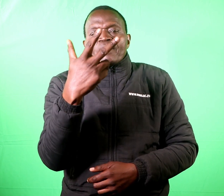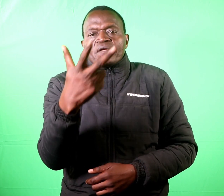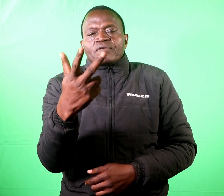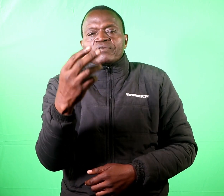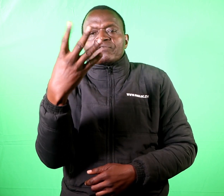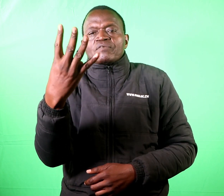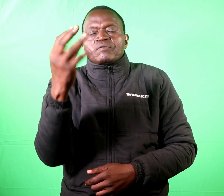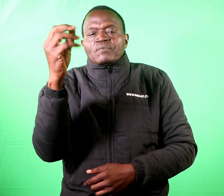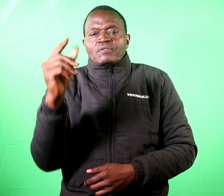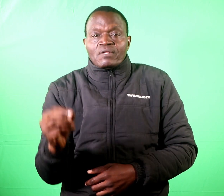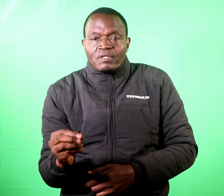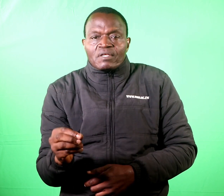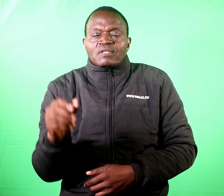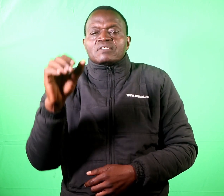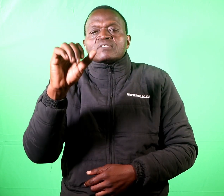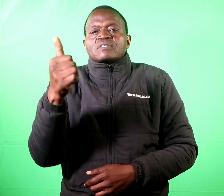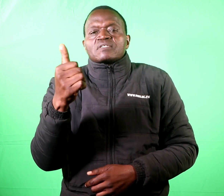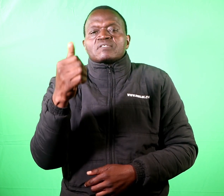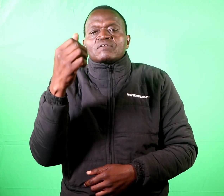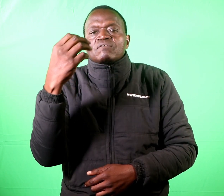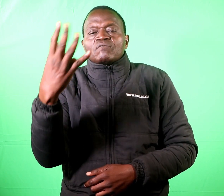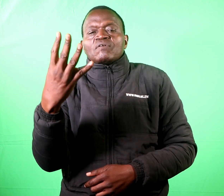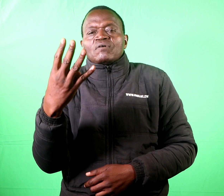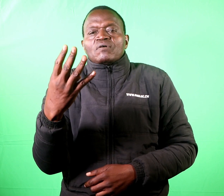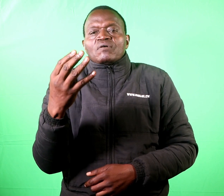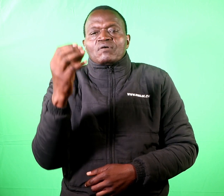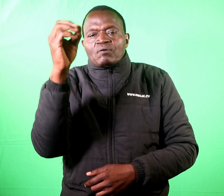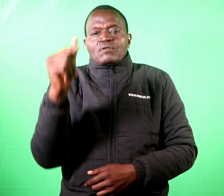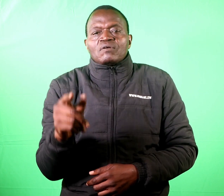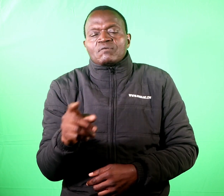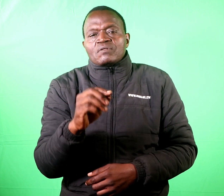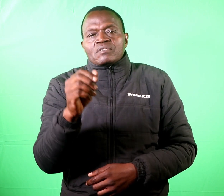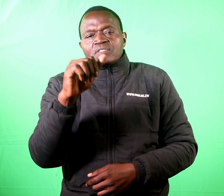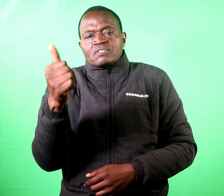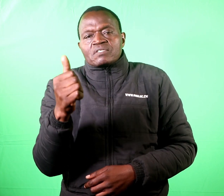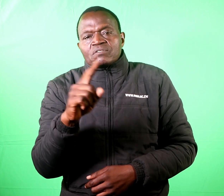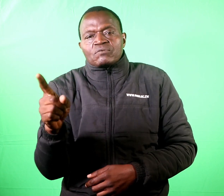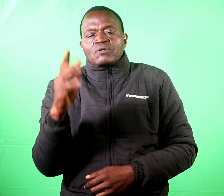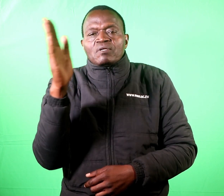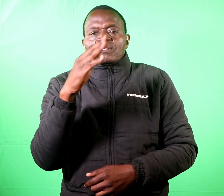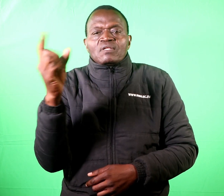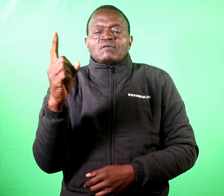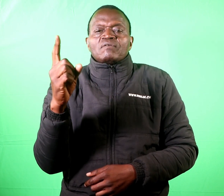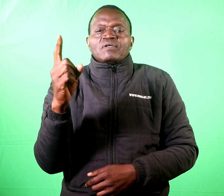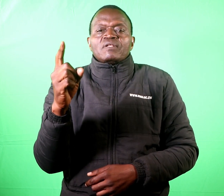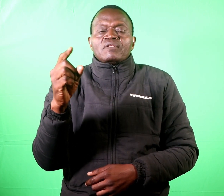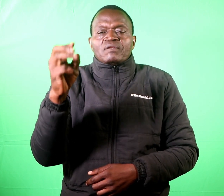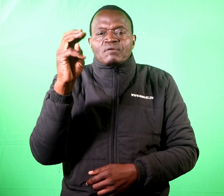and 64% for the 6 to 11 months age group and 12 to 59